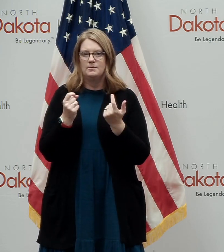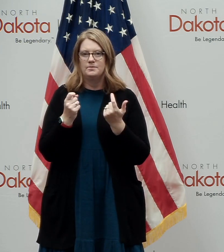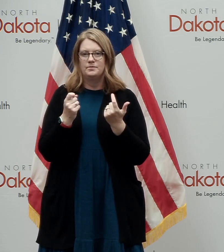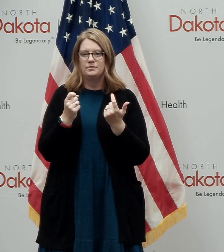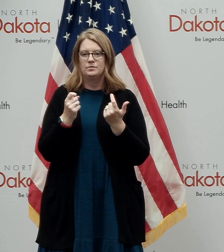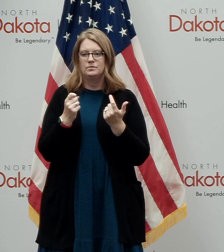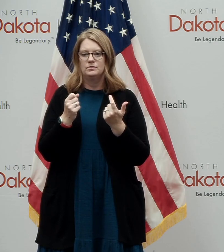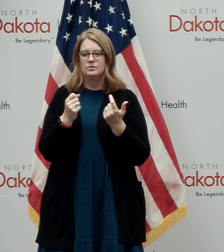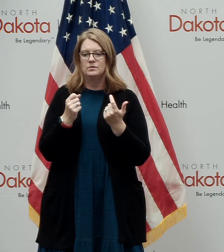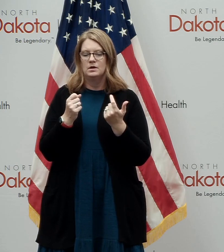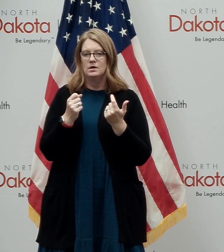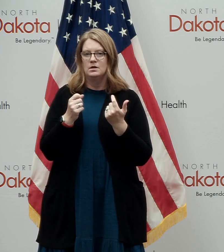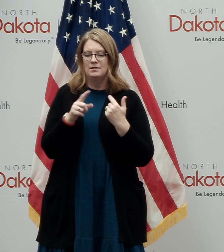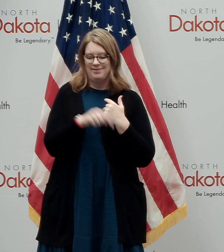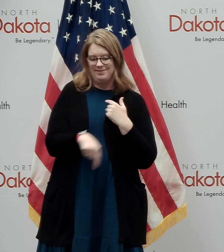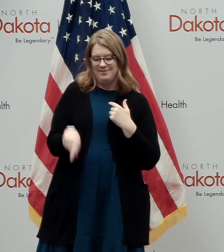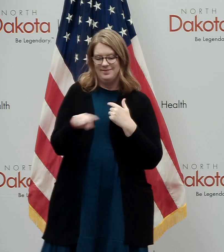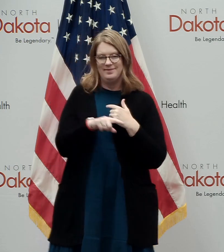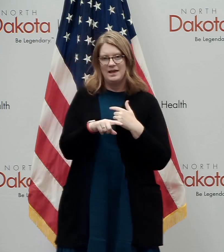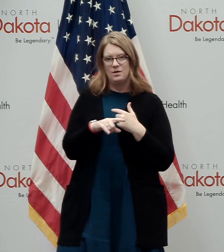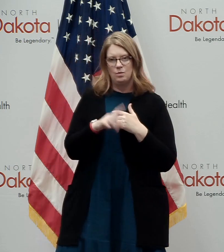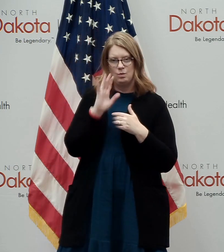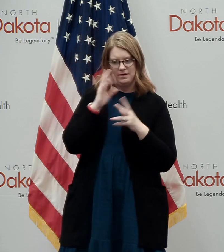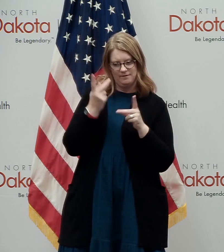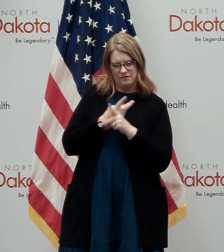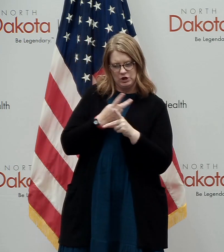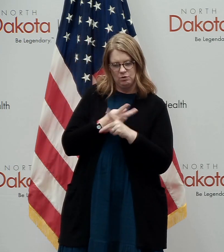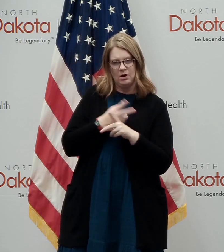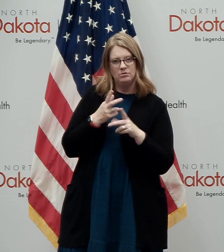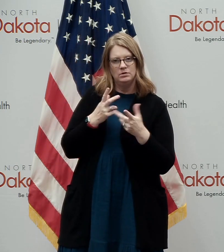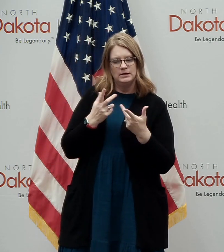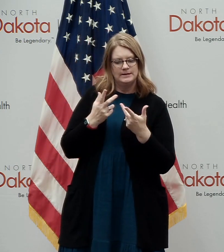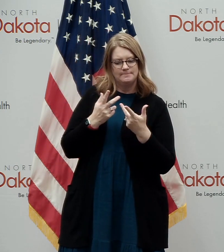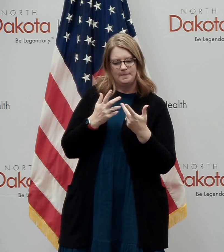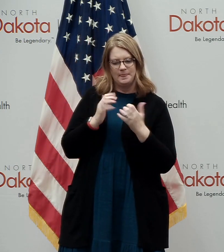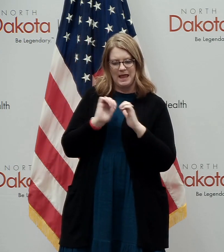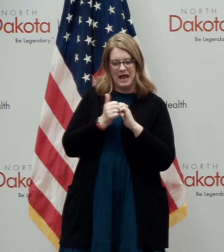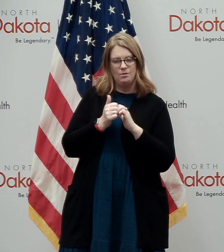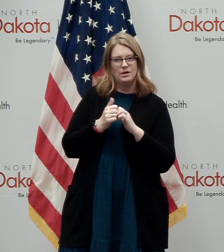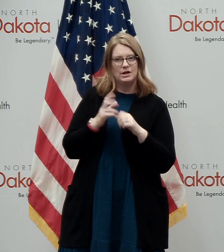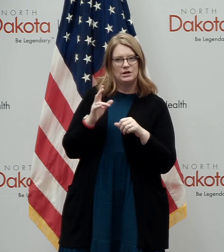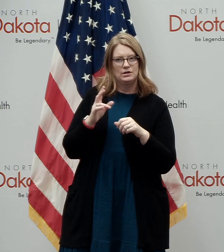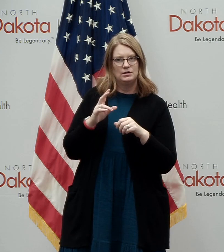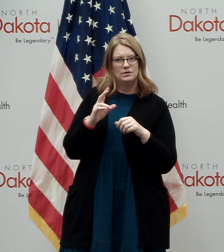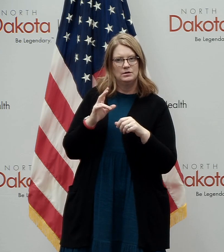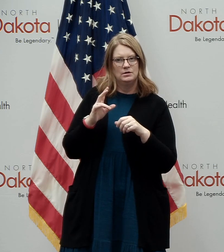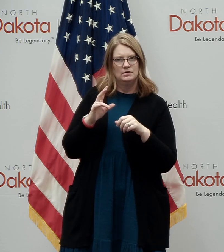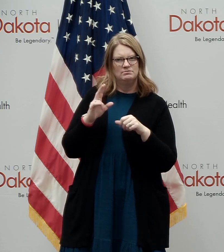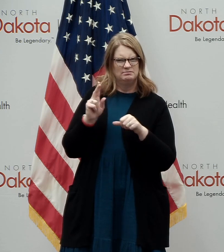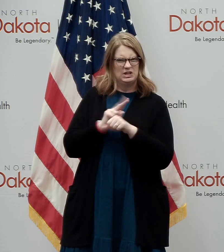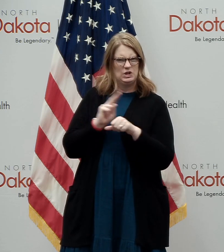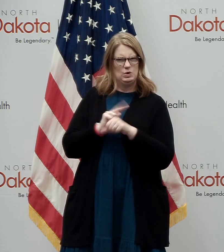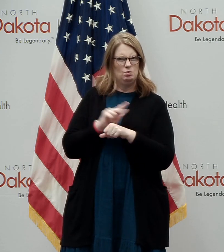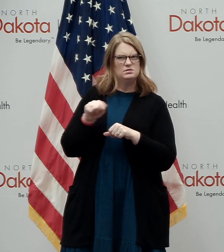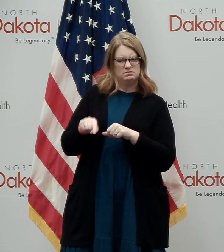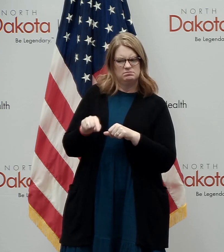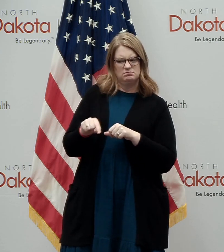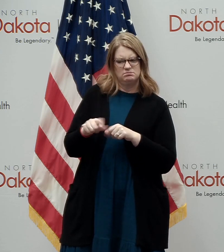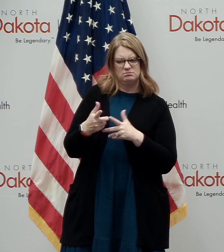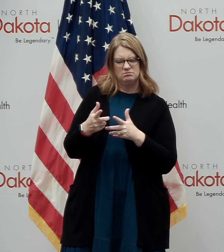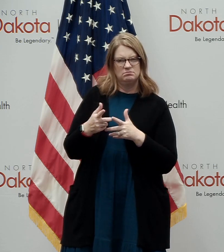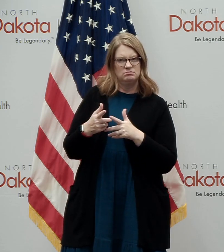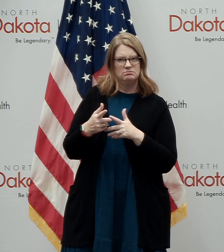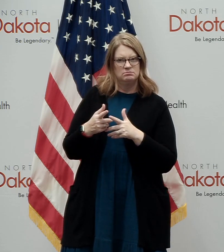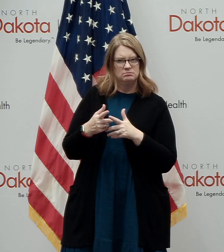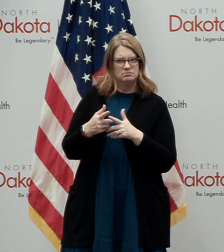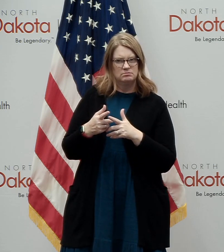we utilize this new tool in our quiver, or new tool in our arsenal, or arrow in our quiver, in